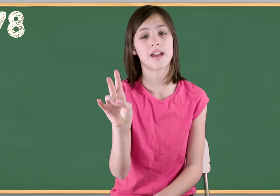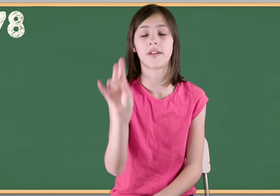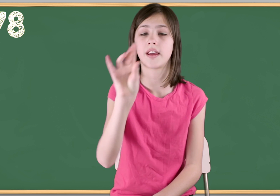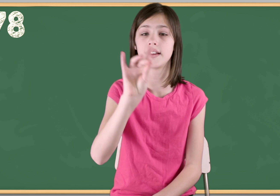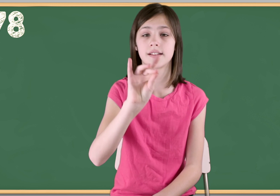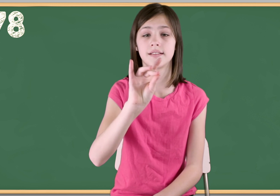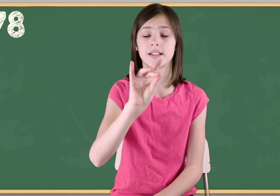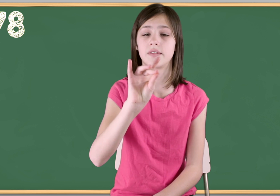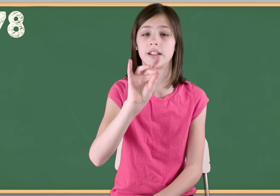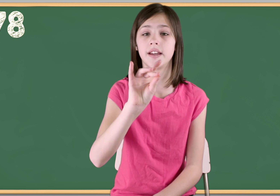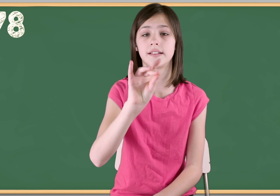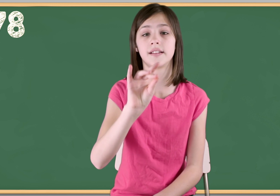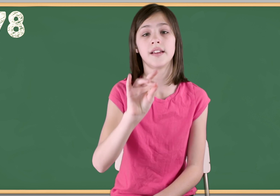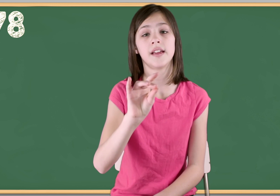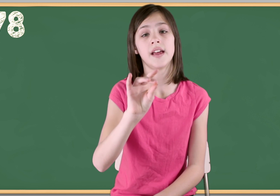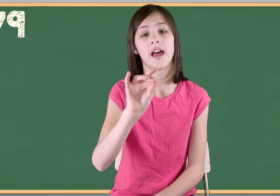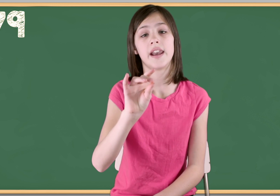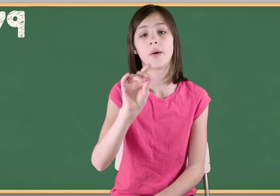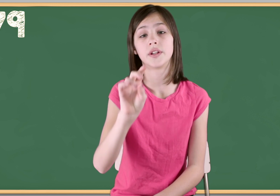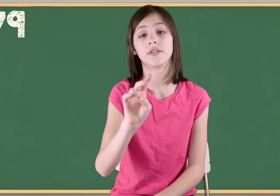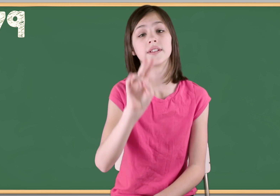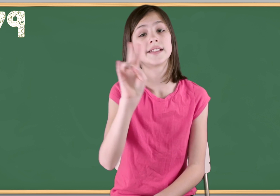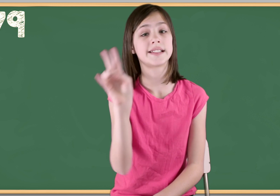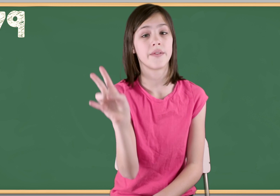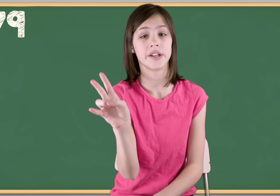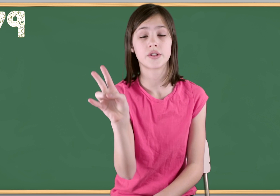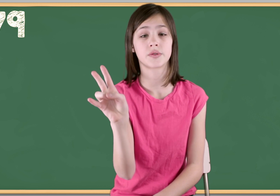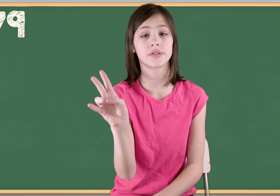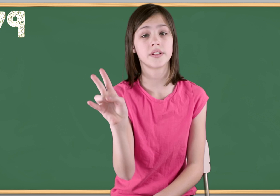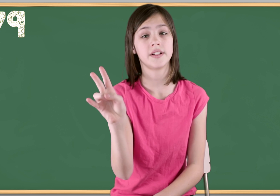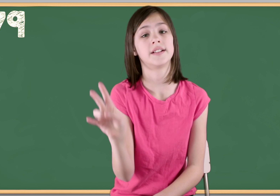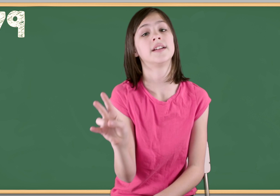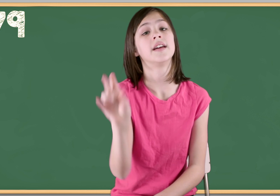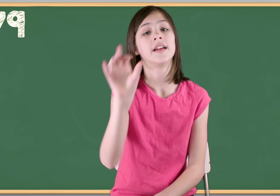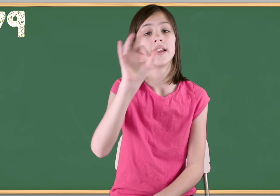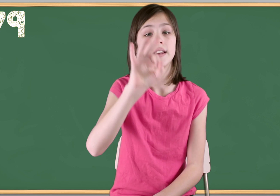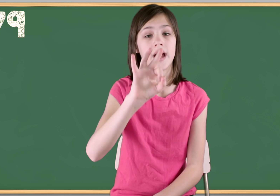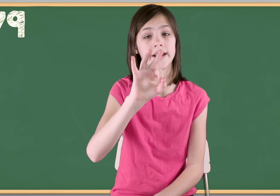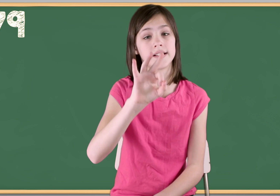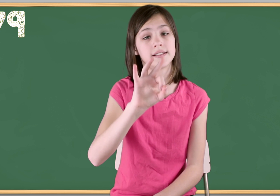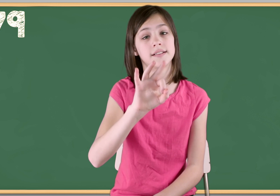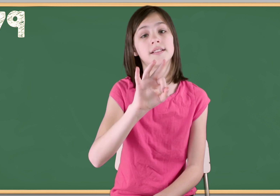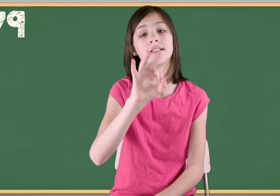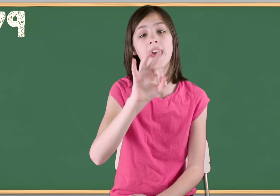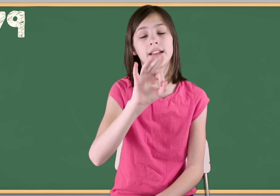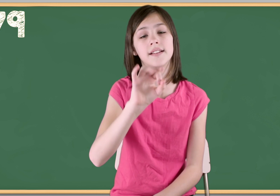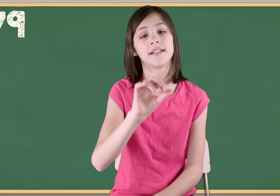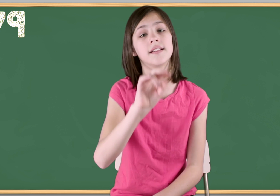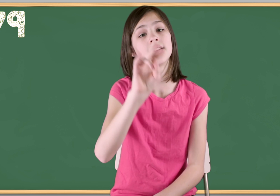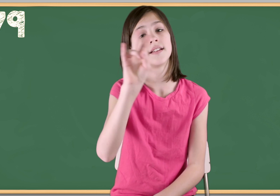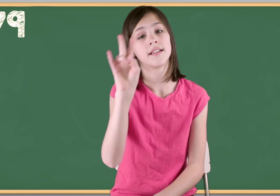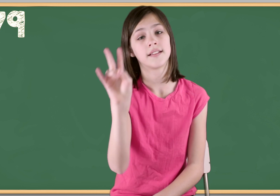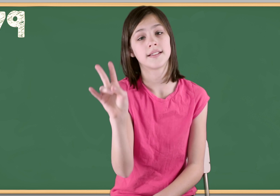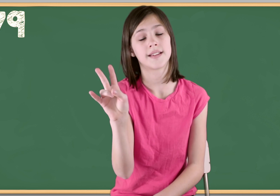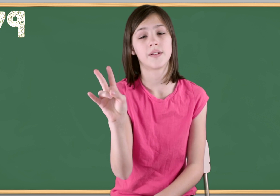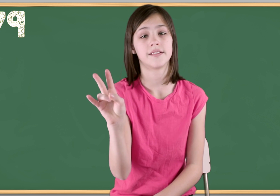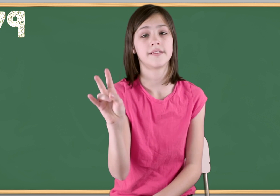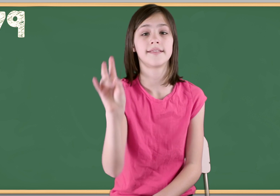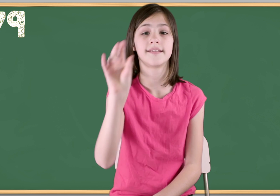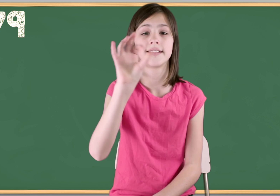7, 8, 78. And now we do 7, shoulder, 9, head, 7,